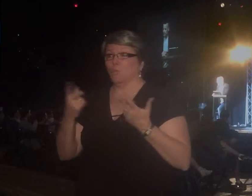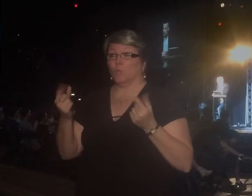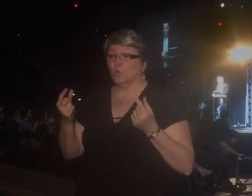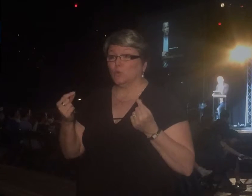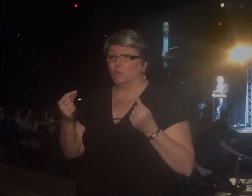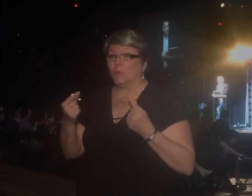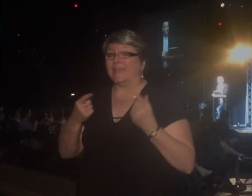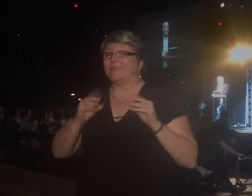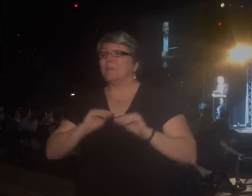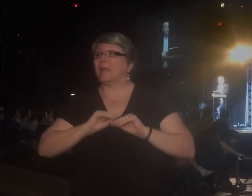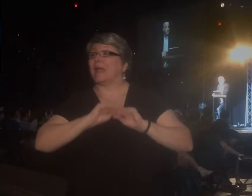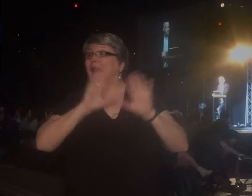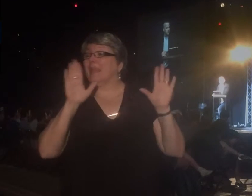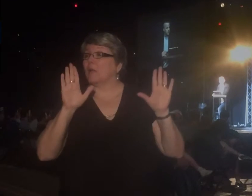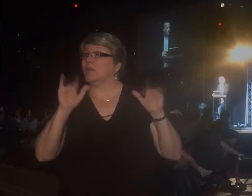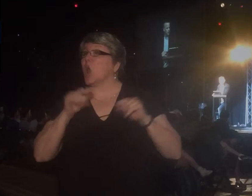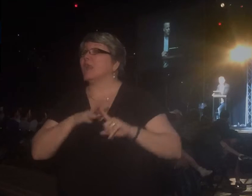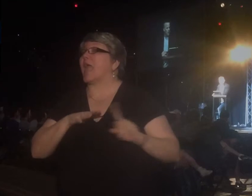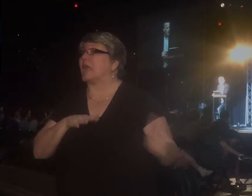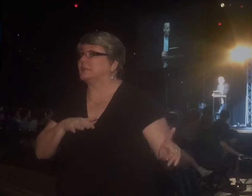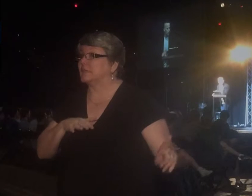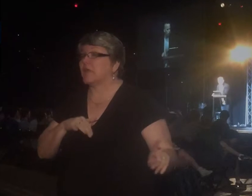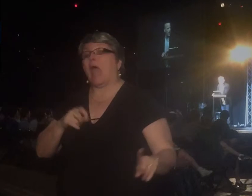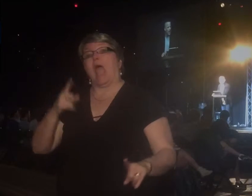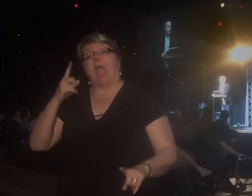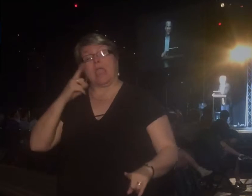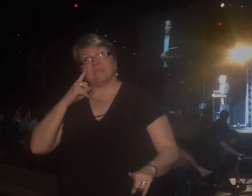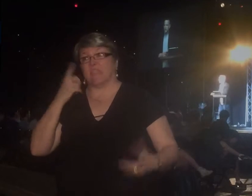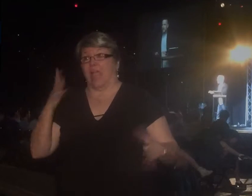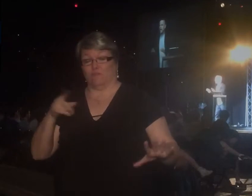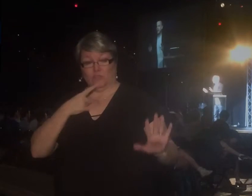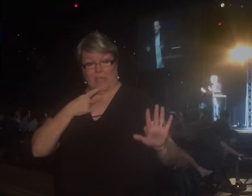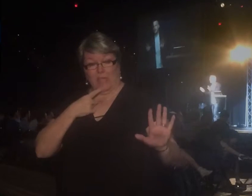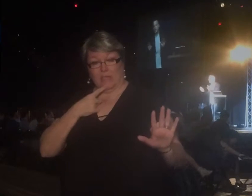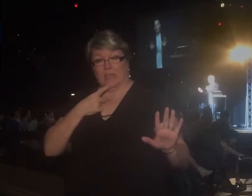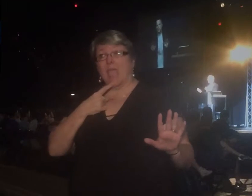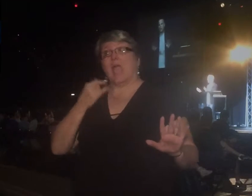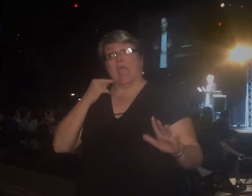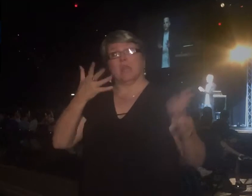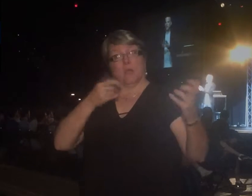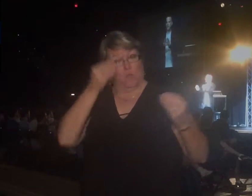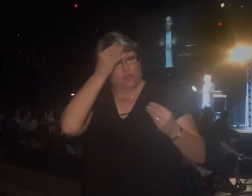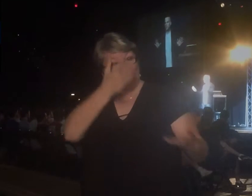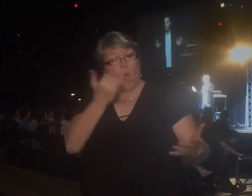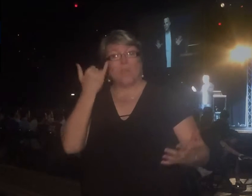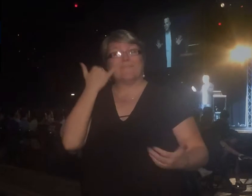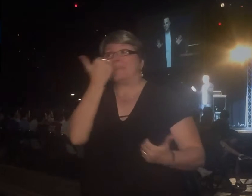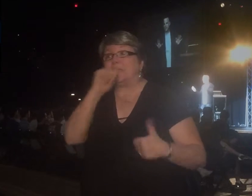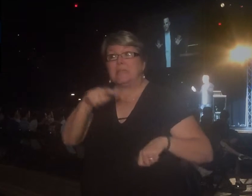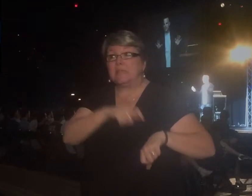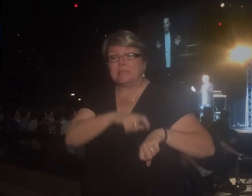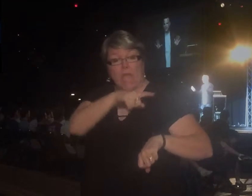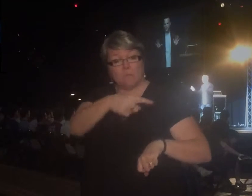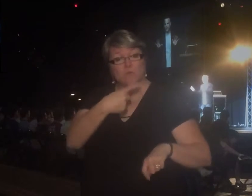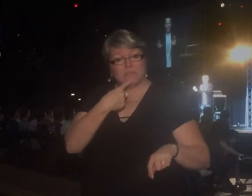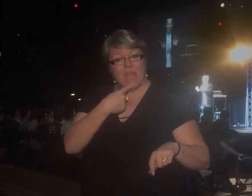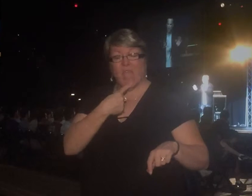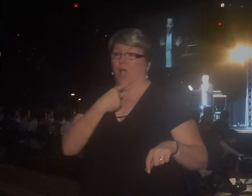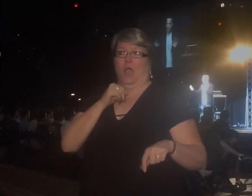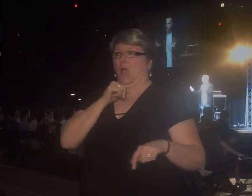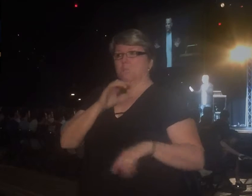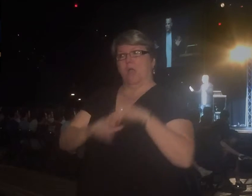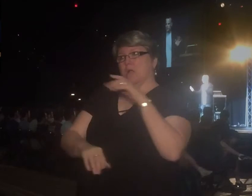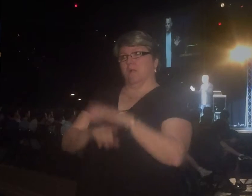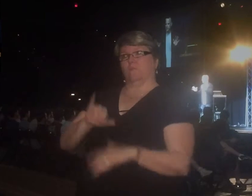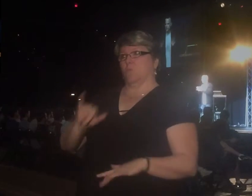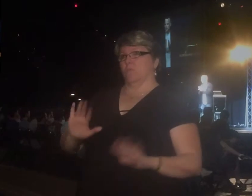And then what I think you do is give them clarity on an exit. I think right after that you say, hey, and I want you to know, if at any point in this you